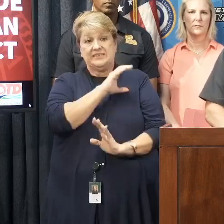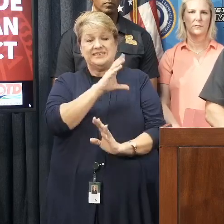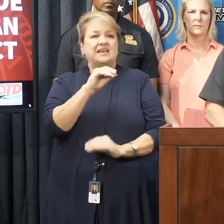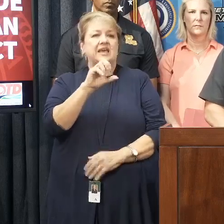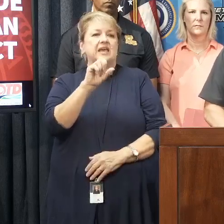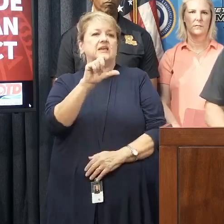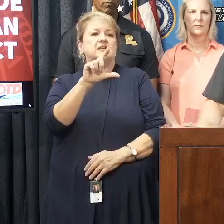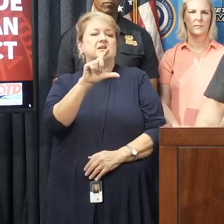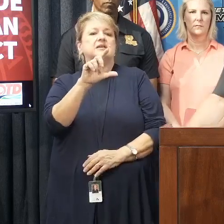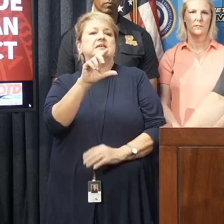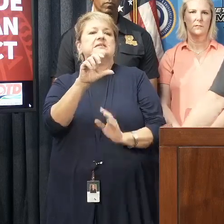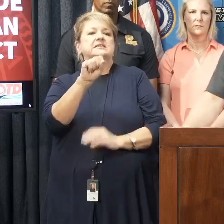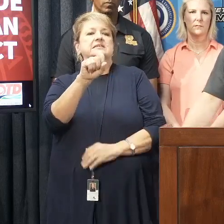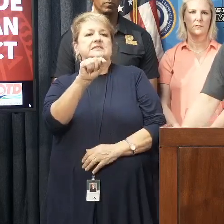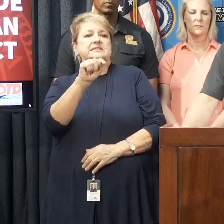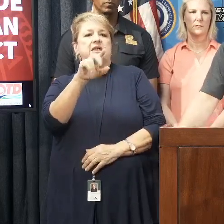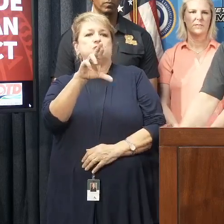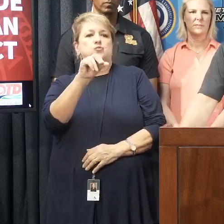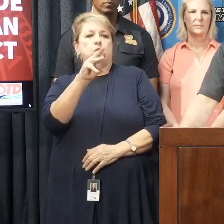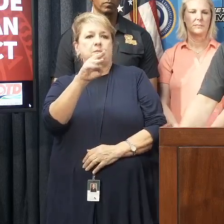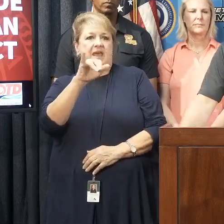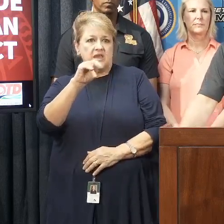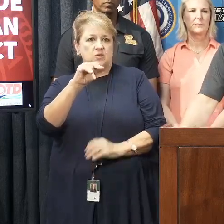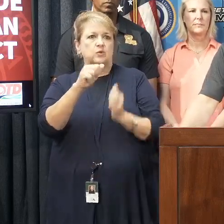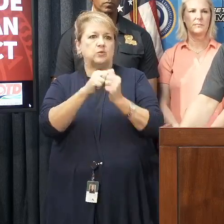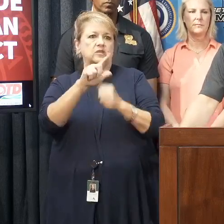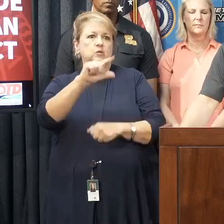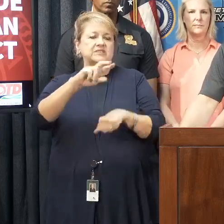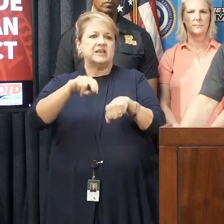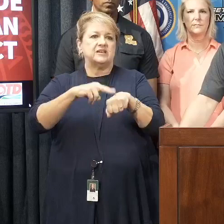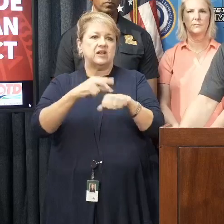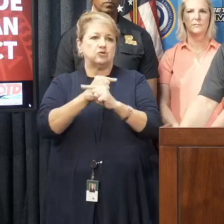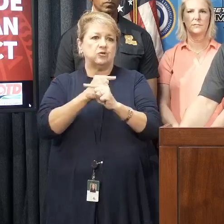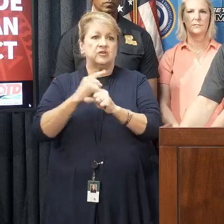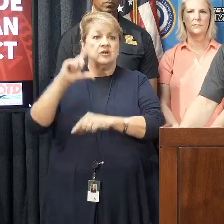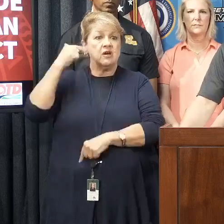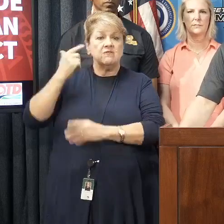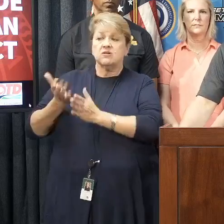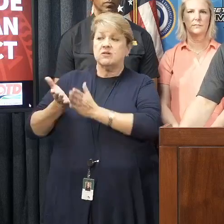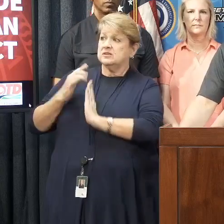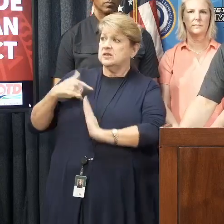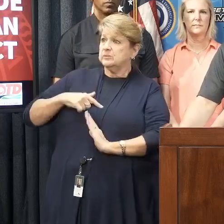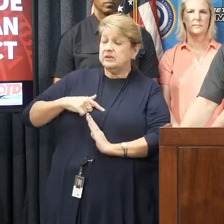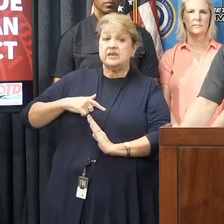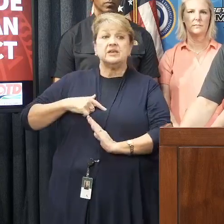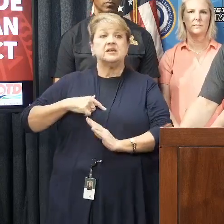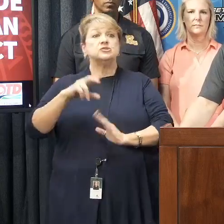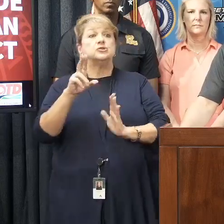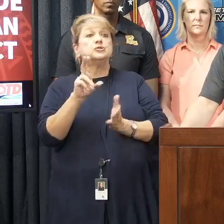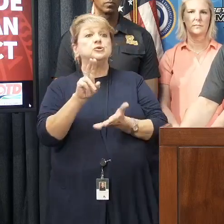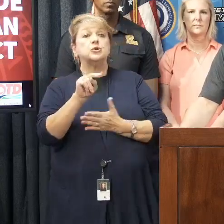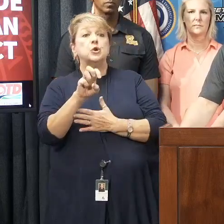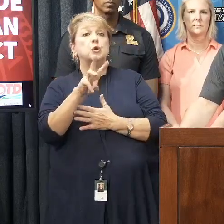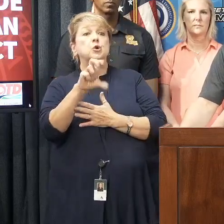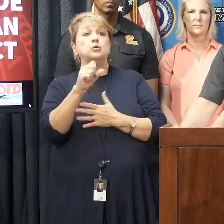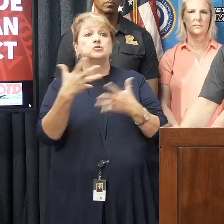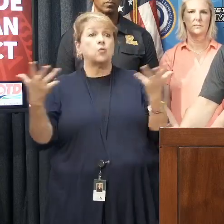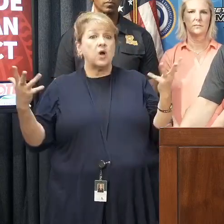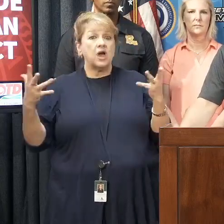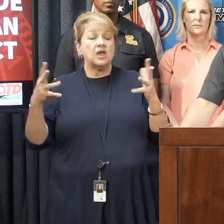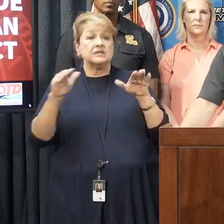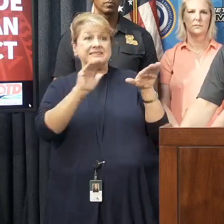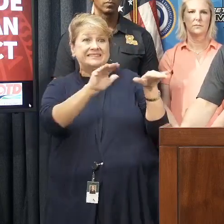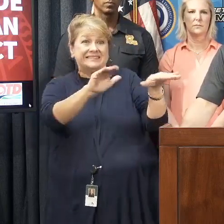Guard. The governor asked us to hold this news conference this afternoon for one simple reason: to stress